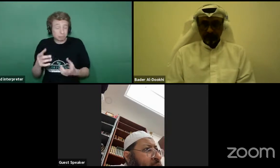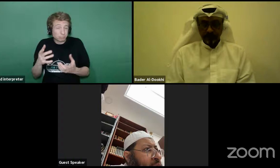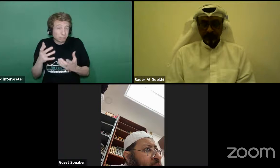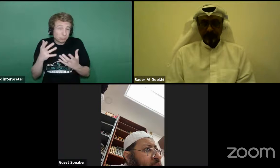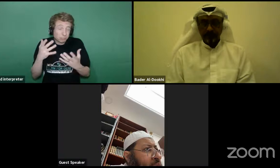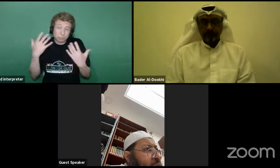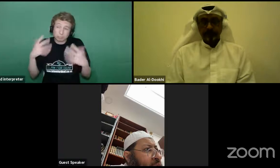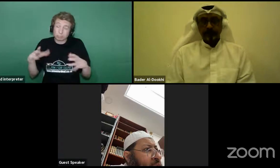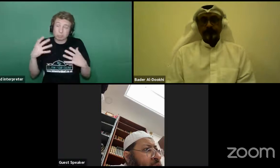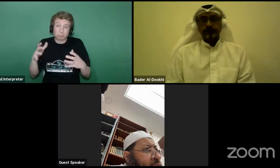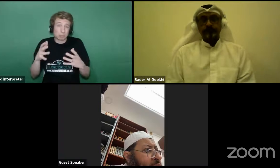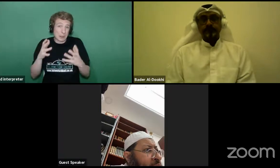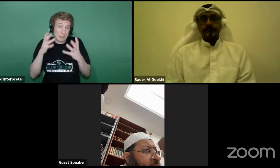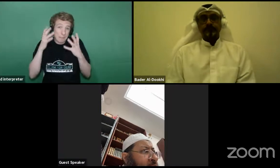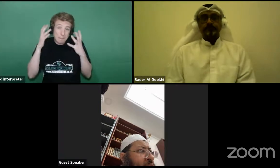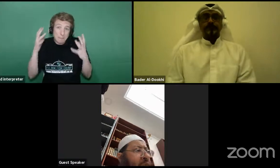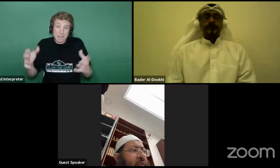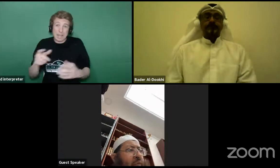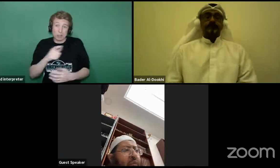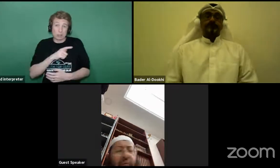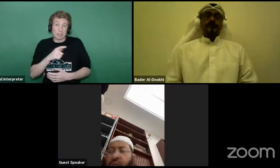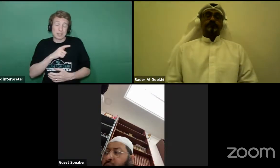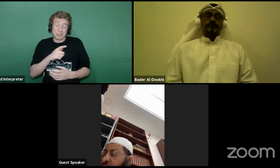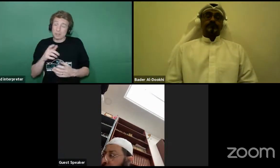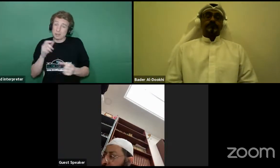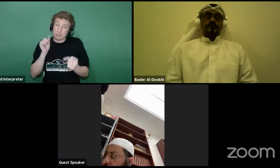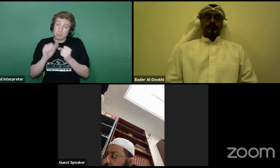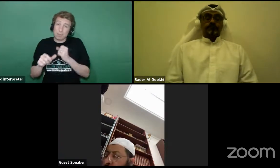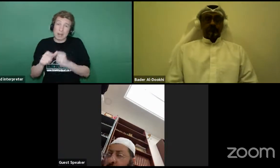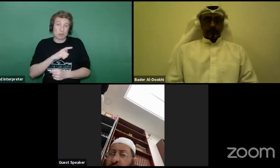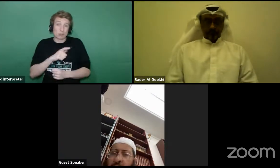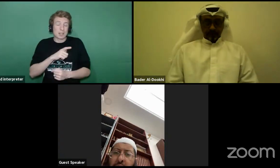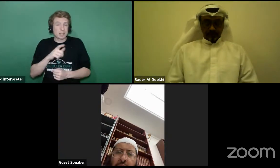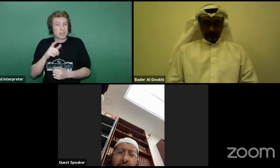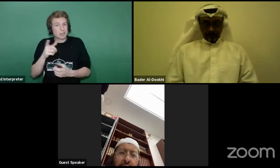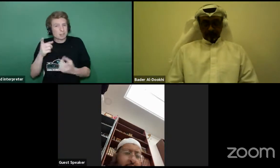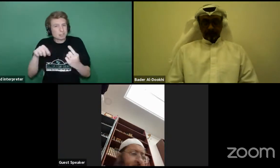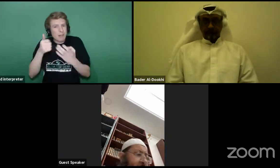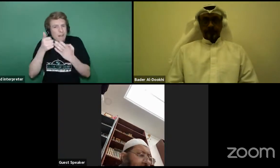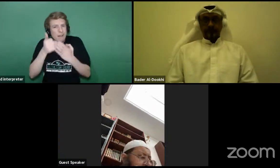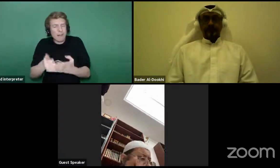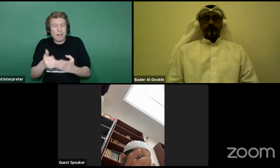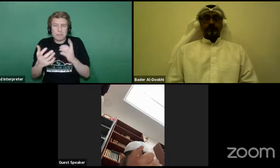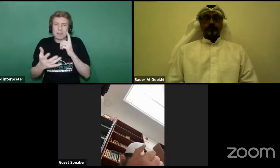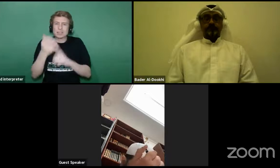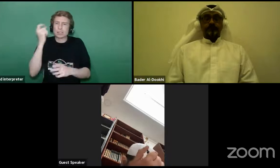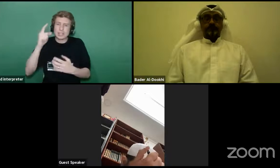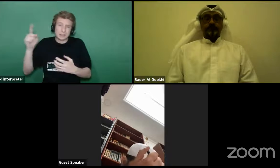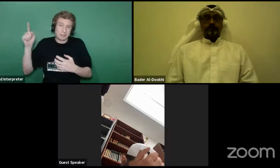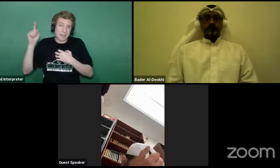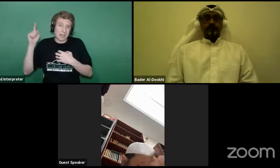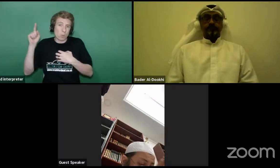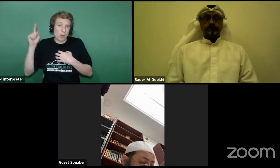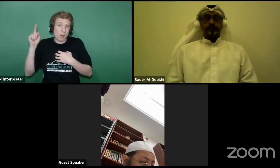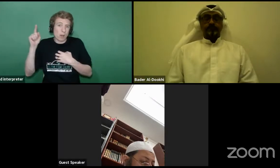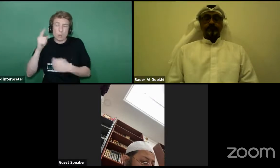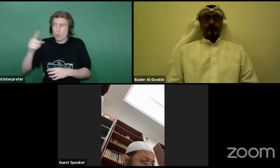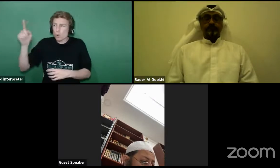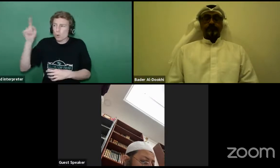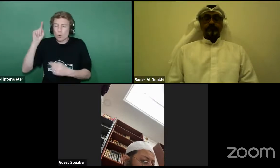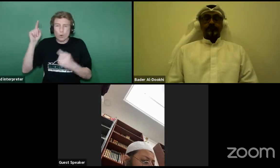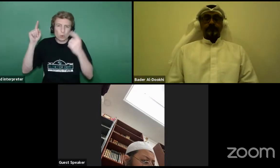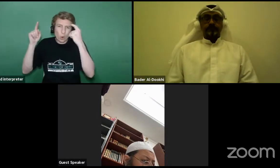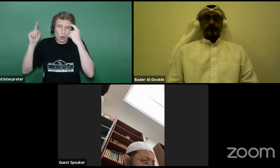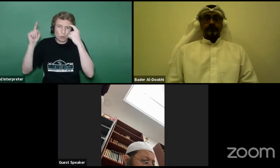actualizes this fear or this consciousness of Allah. And this is something that's very significant, because every